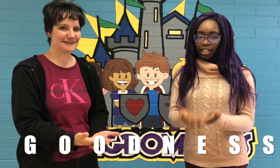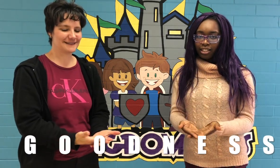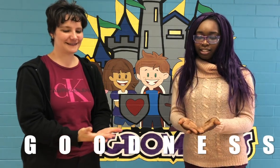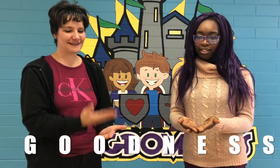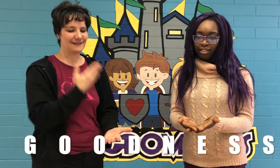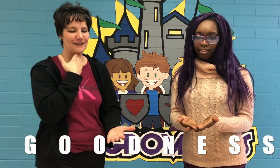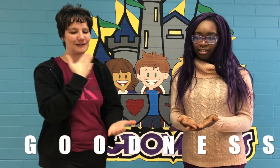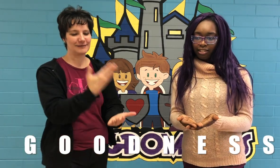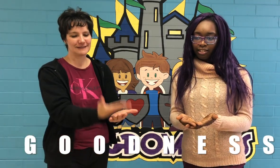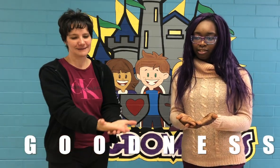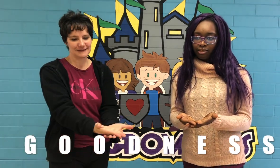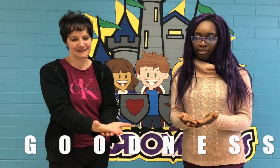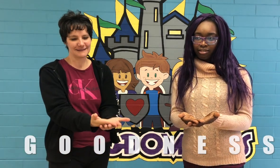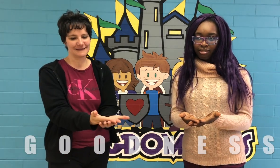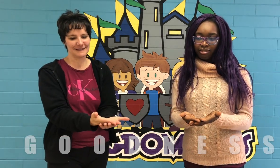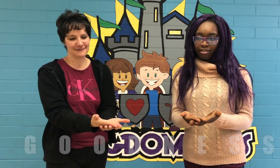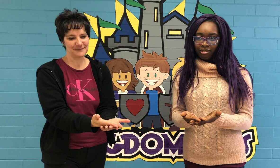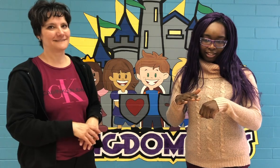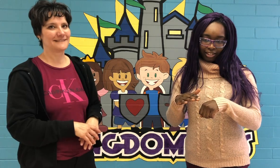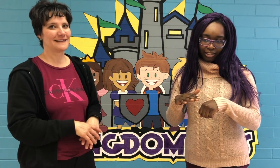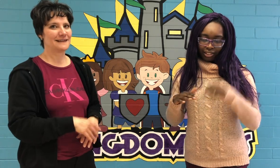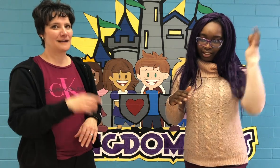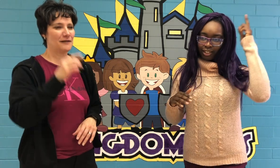Goodness. Okay.